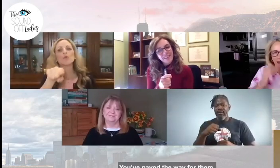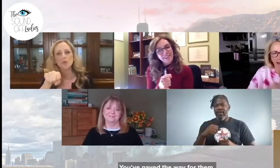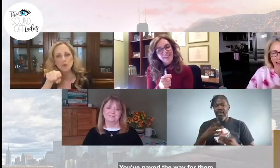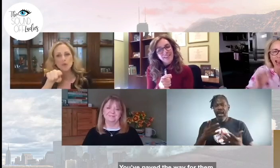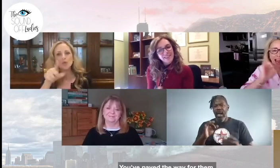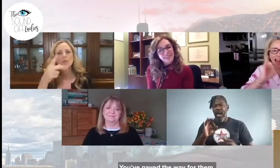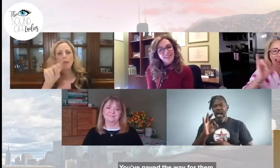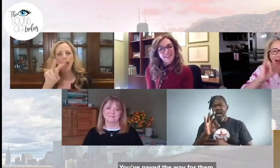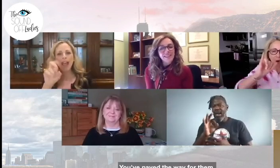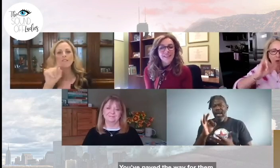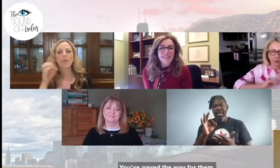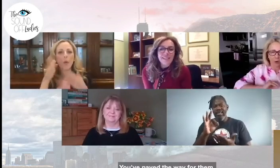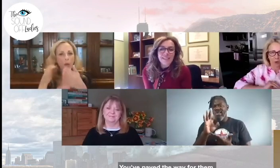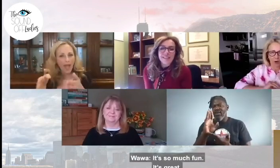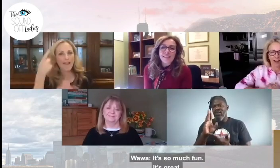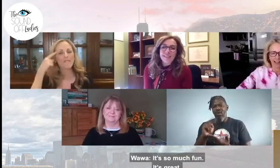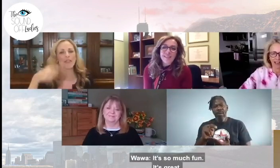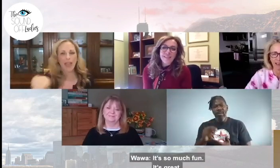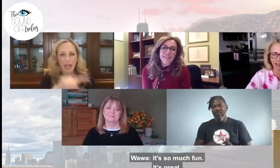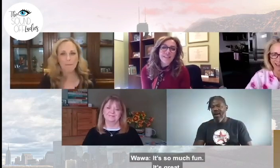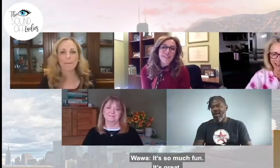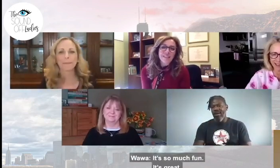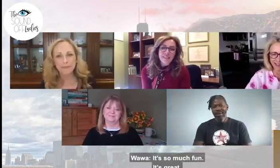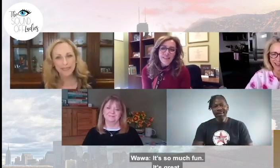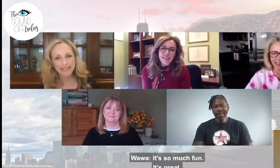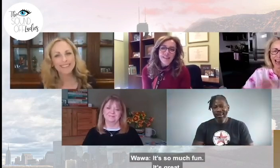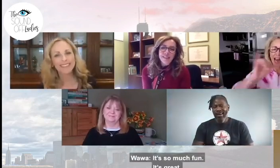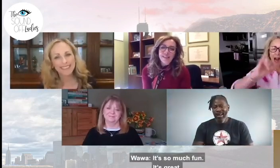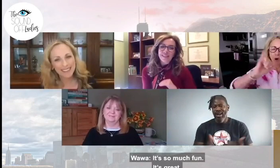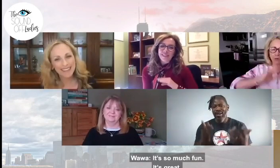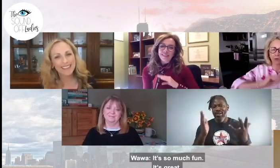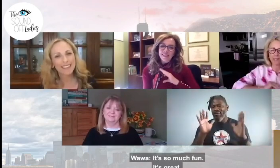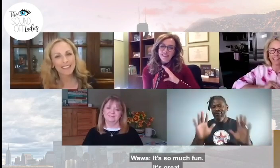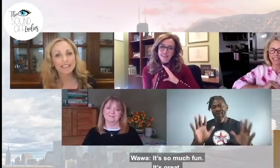You opened the doors for them. You paved the way. You boost their self-esteem.